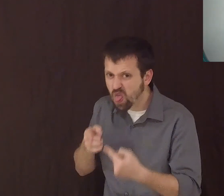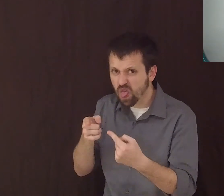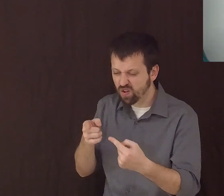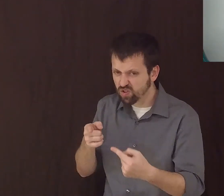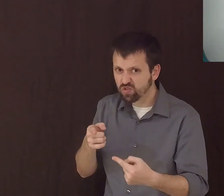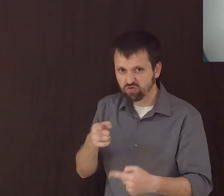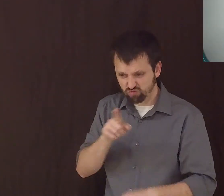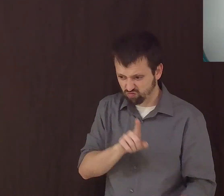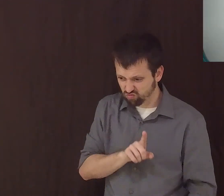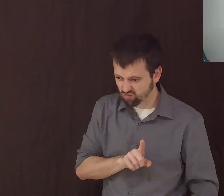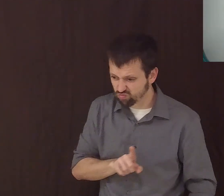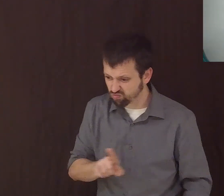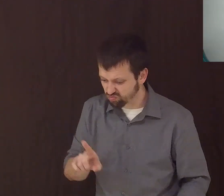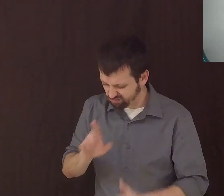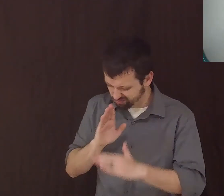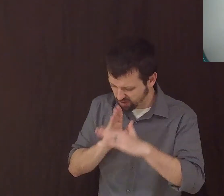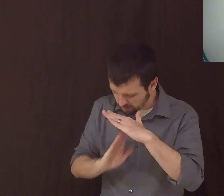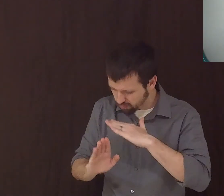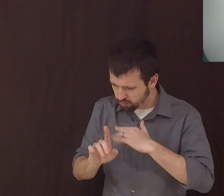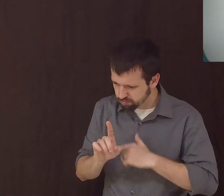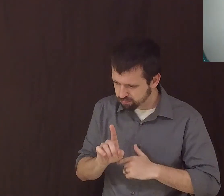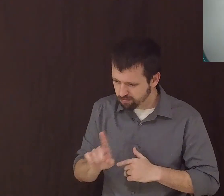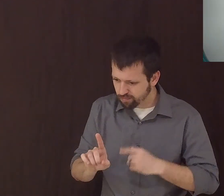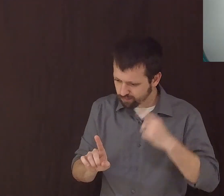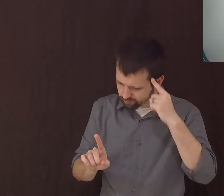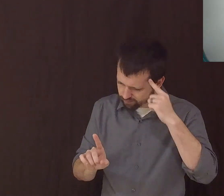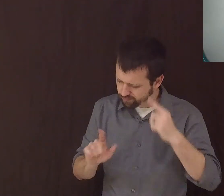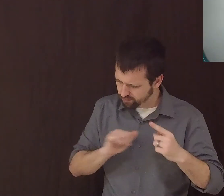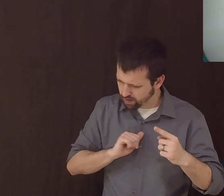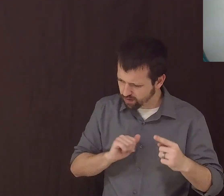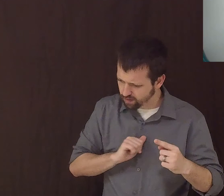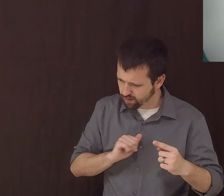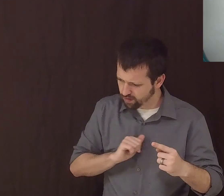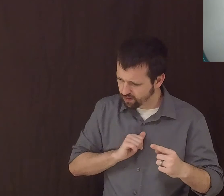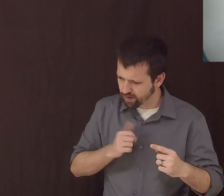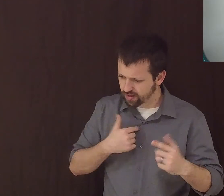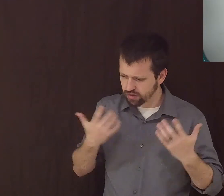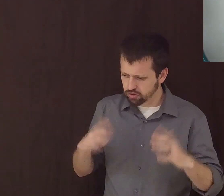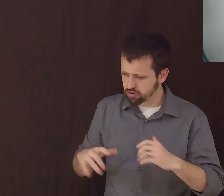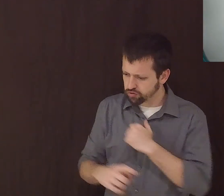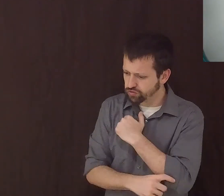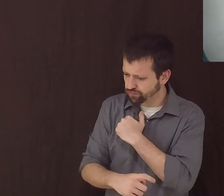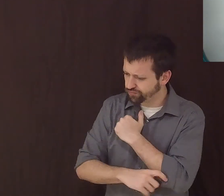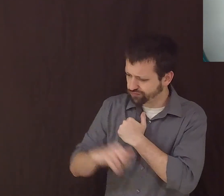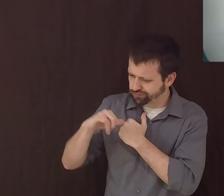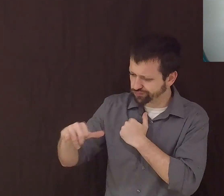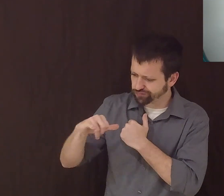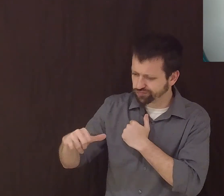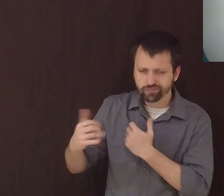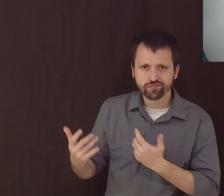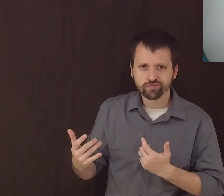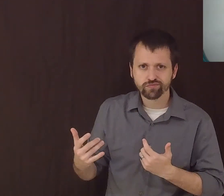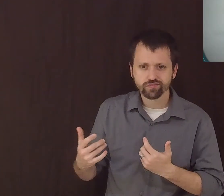you need to approach them in a spirit of meekness or humility, considering yourself, lest you also be tempted. So,